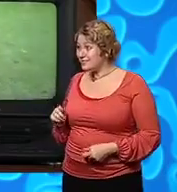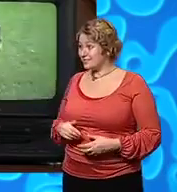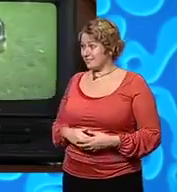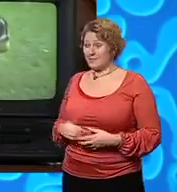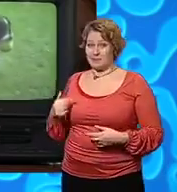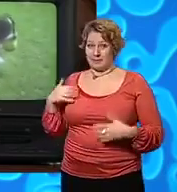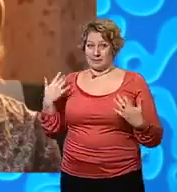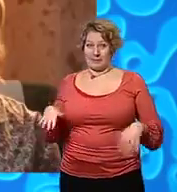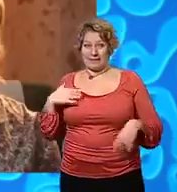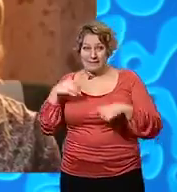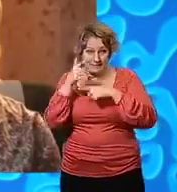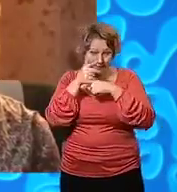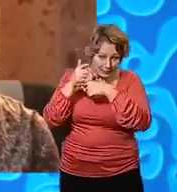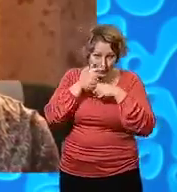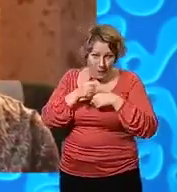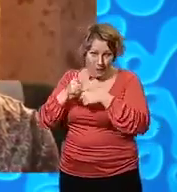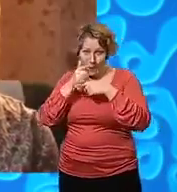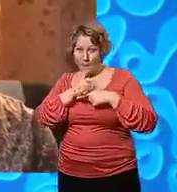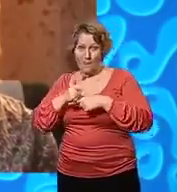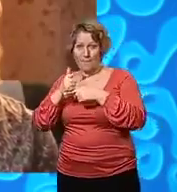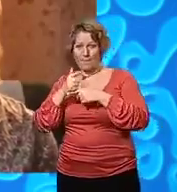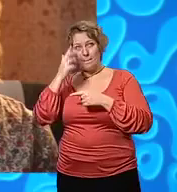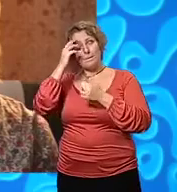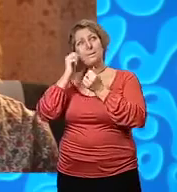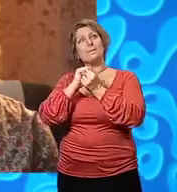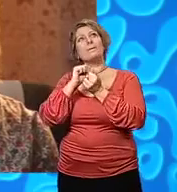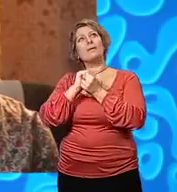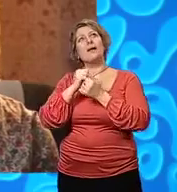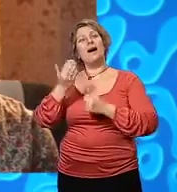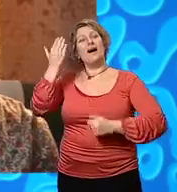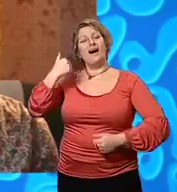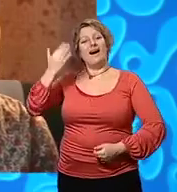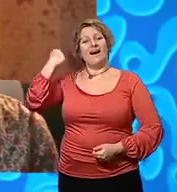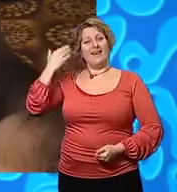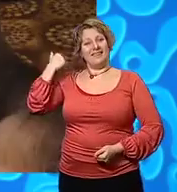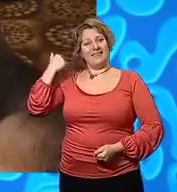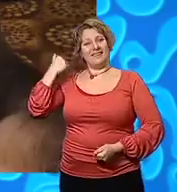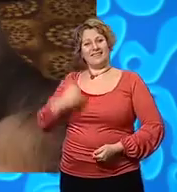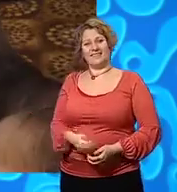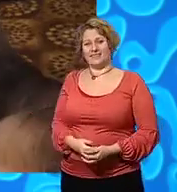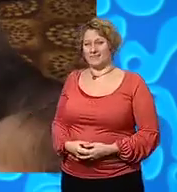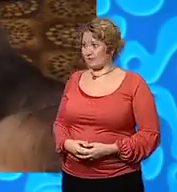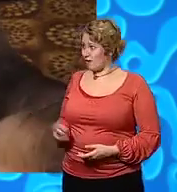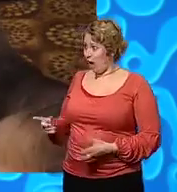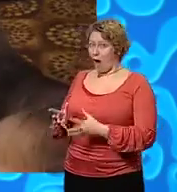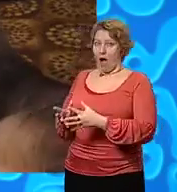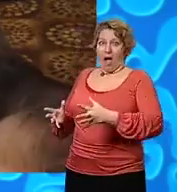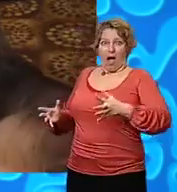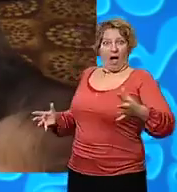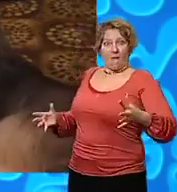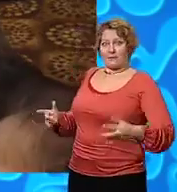I made a video with my camcorder to remind myself what she was like then. Hasn't she